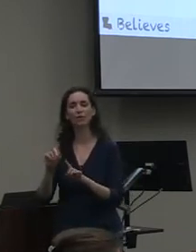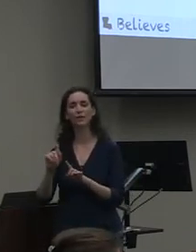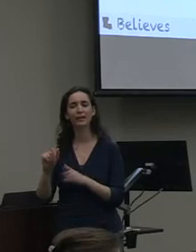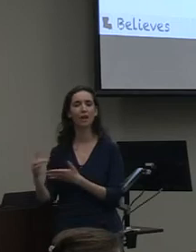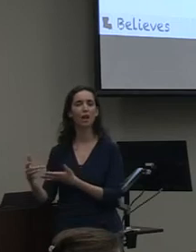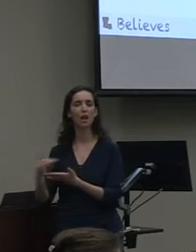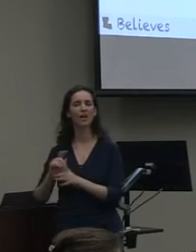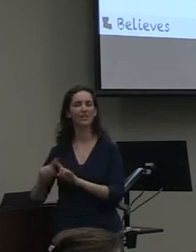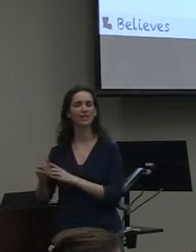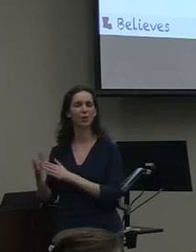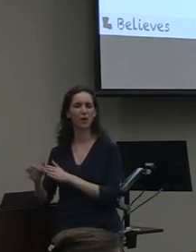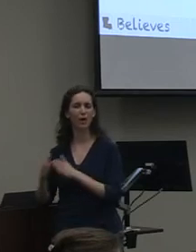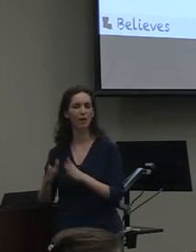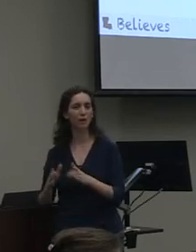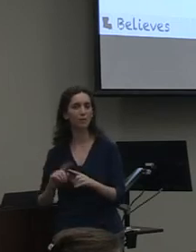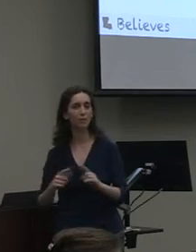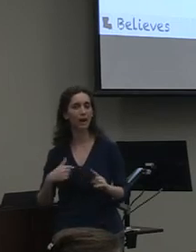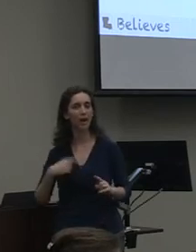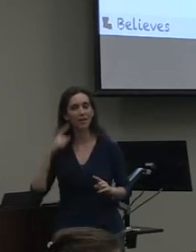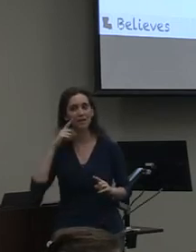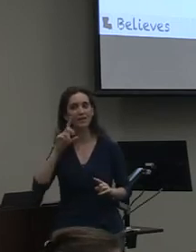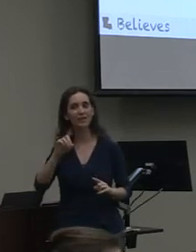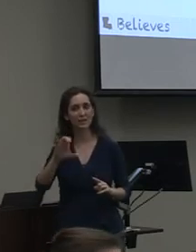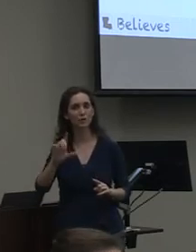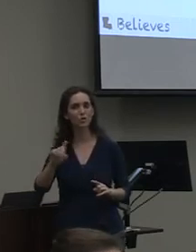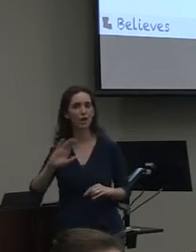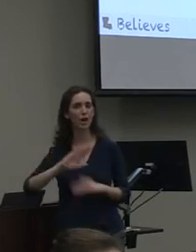collection, but I do believe we'll have that by December.